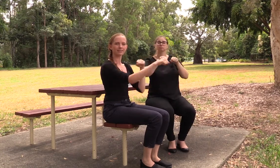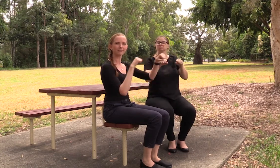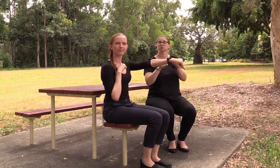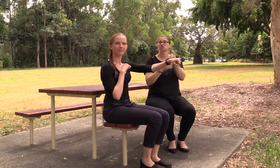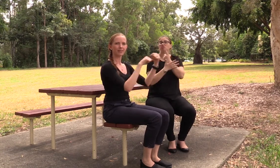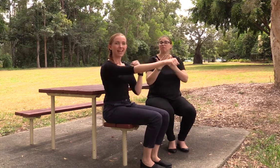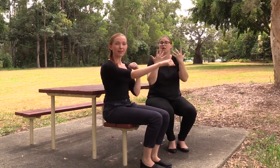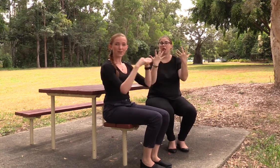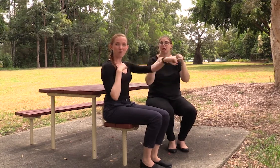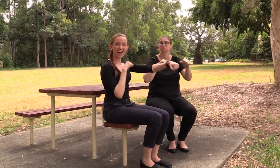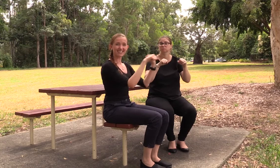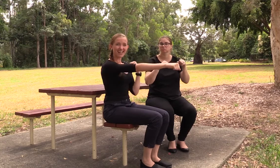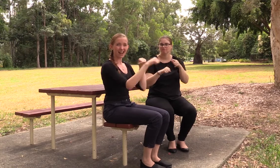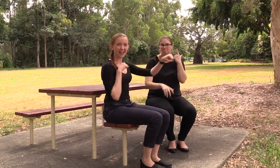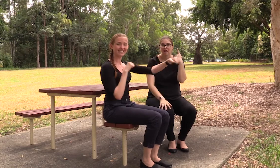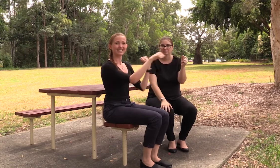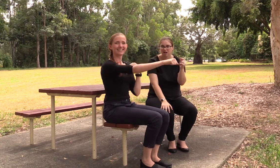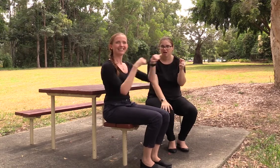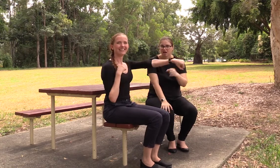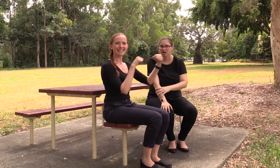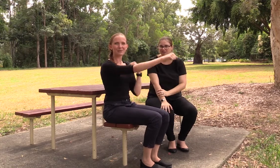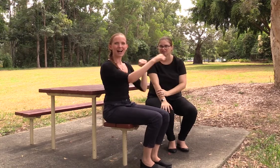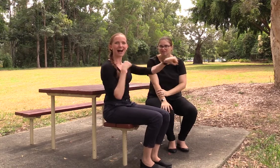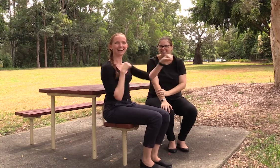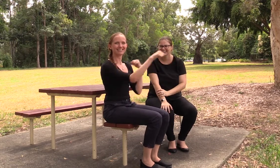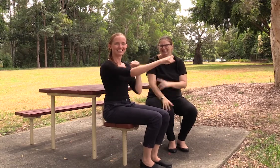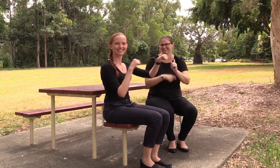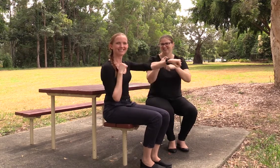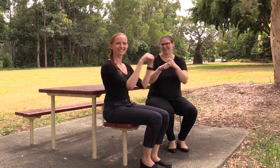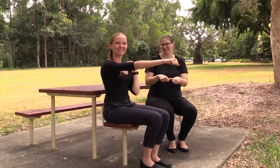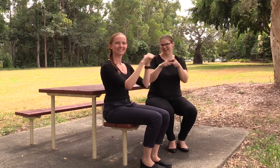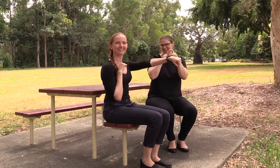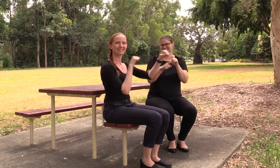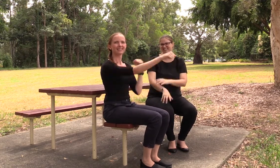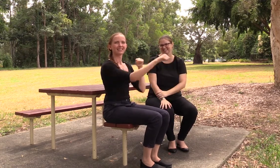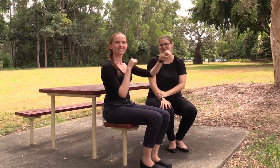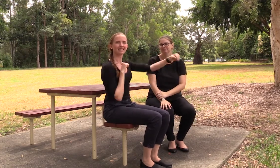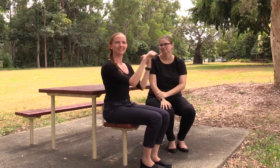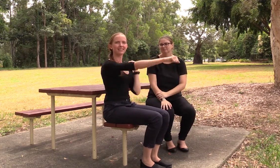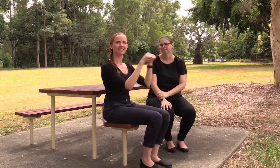that. If you go faster, it's a bit harder.